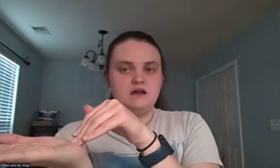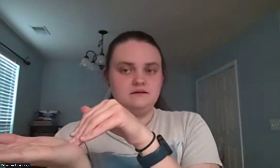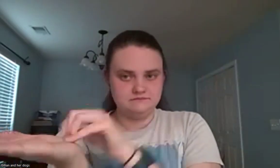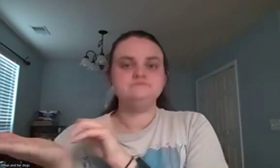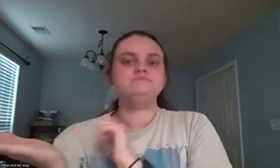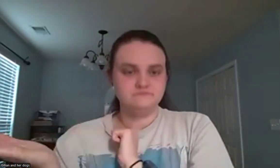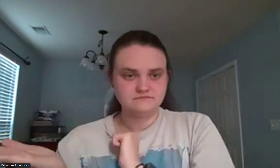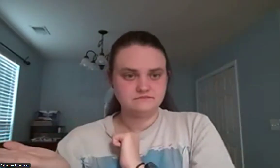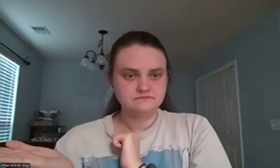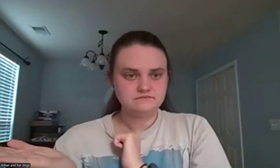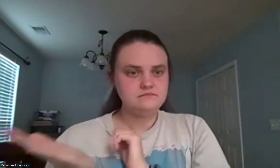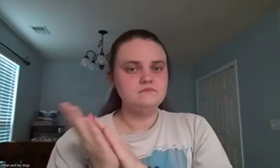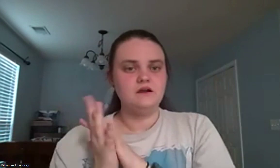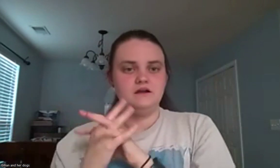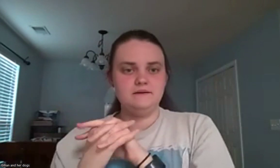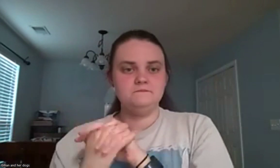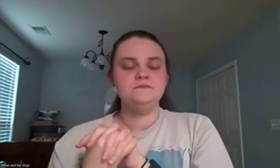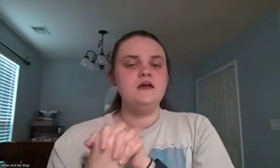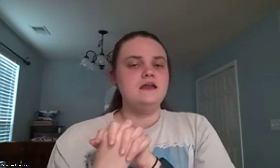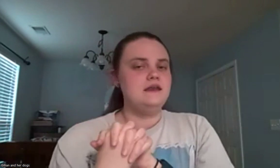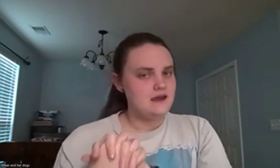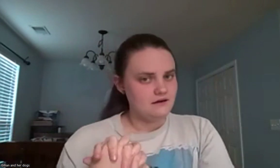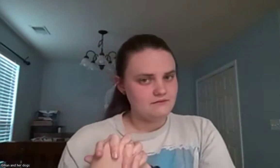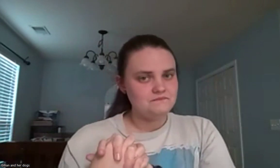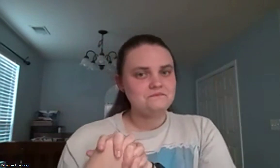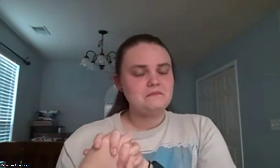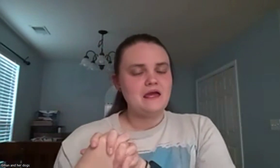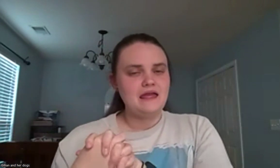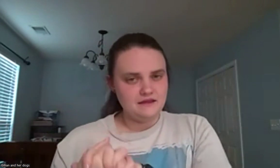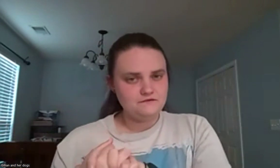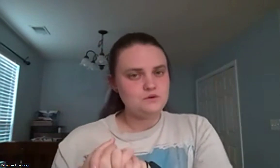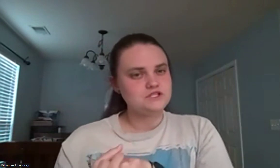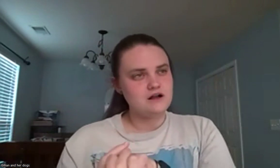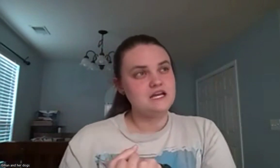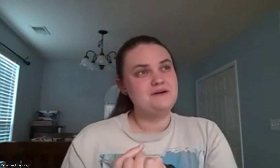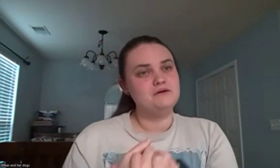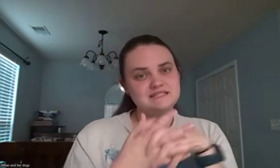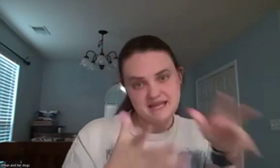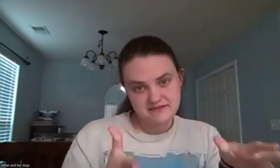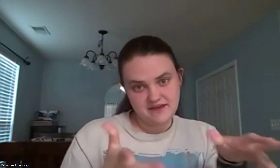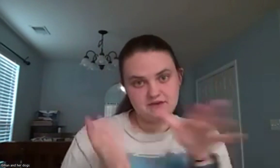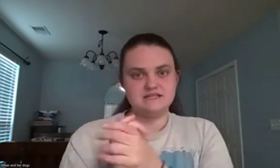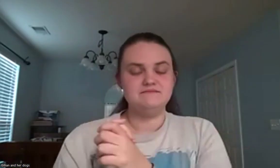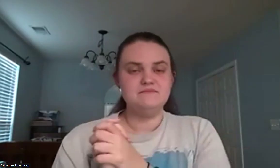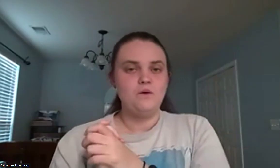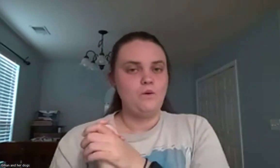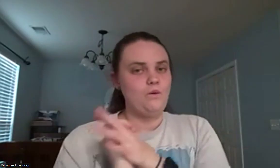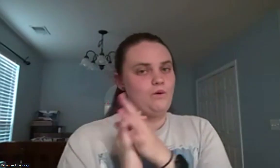Okay. All right. Now, if you were talking about 10,000